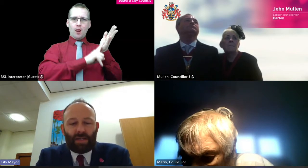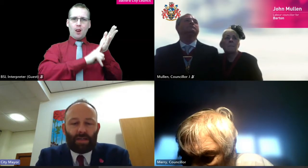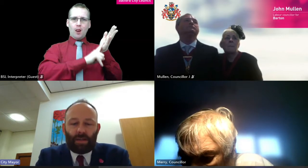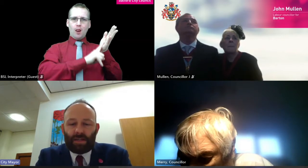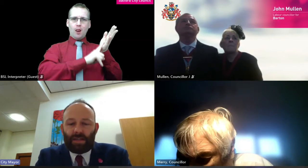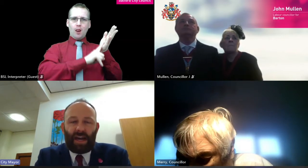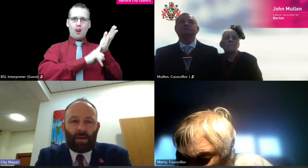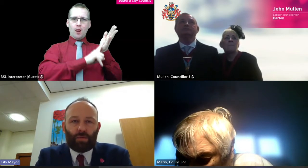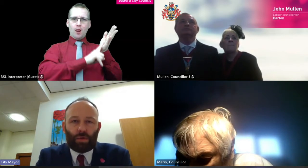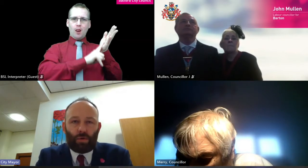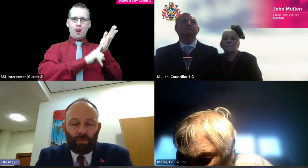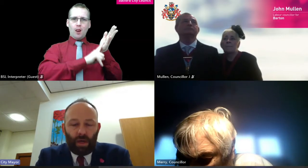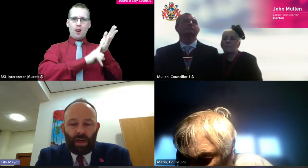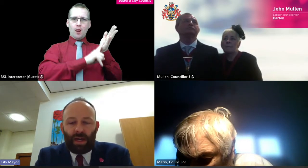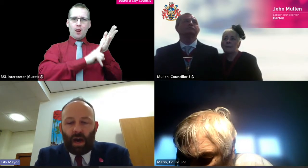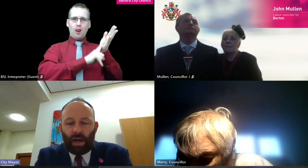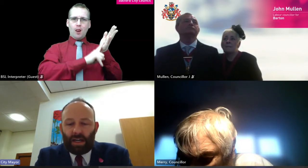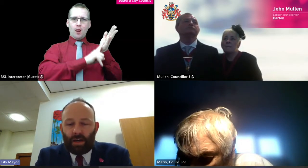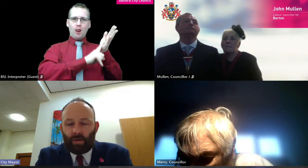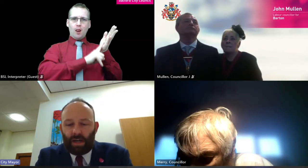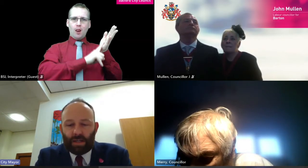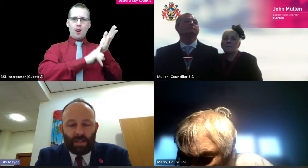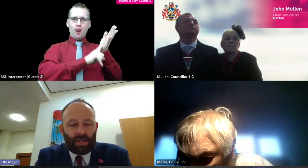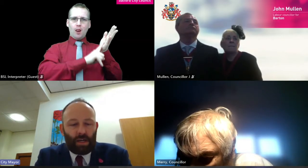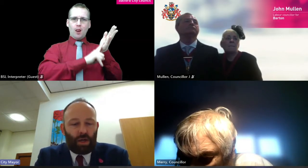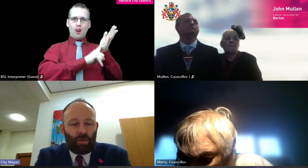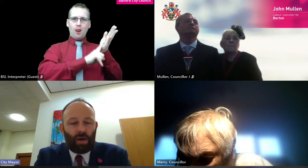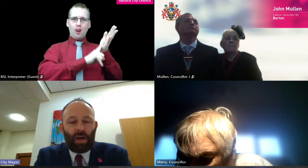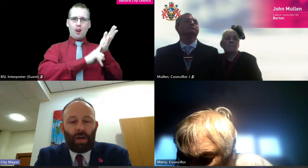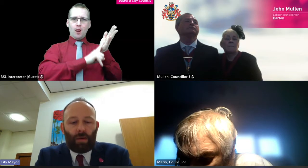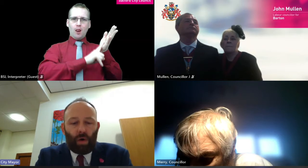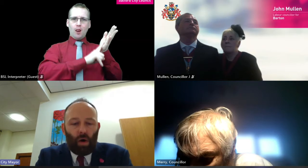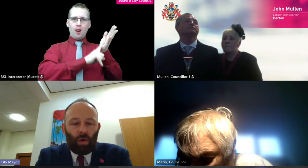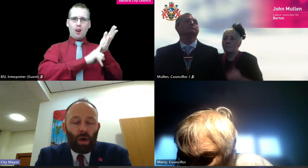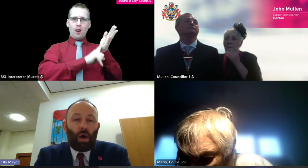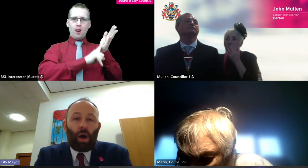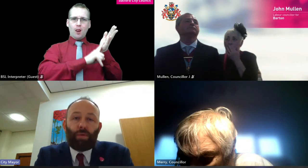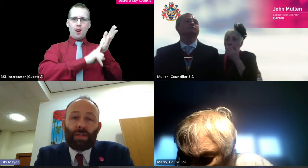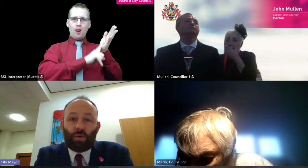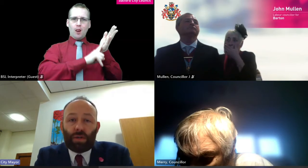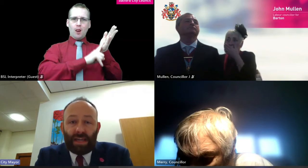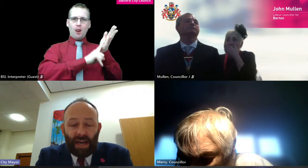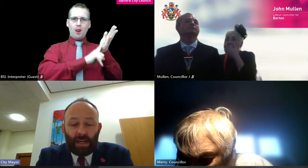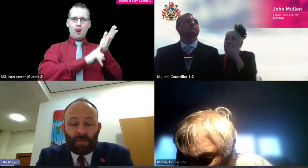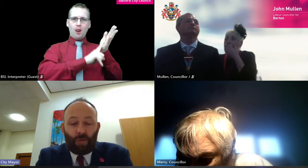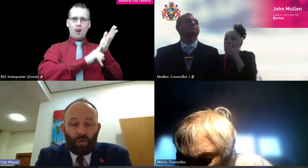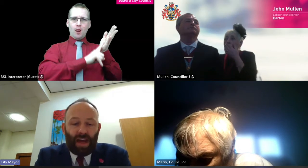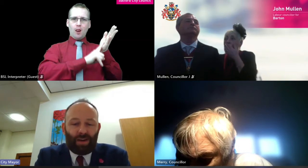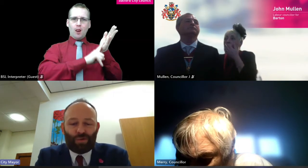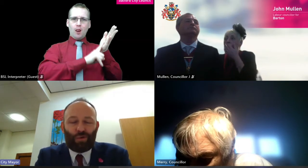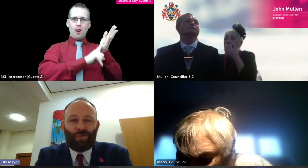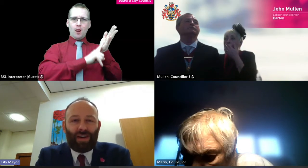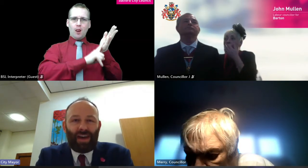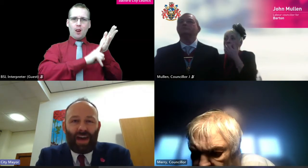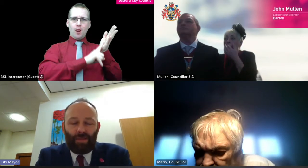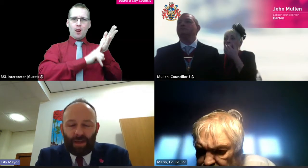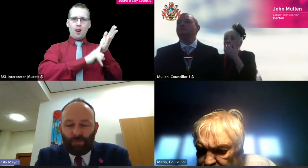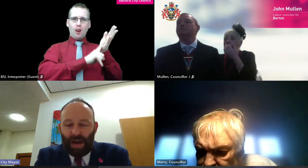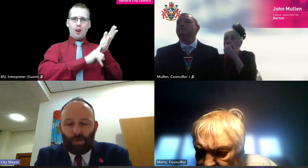the activities of the City Council, he kindly agreed to continue in the role up until today's full